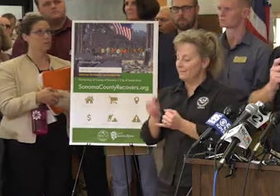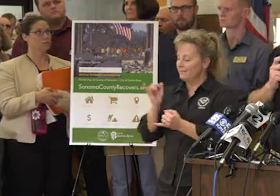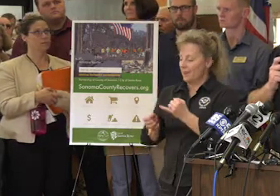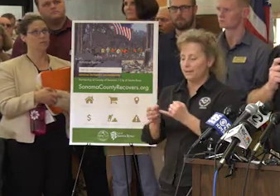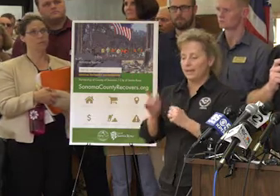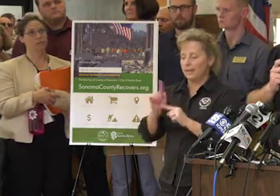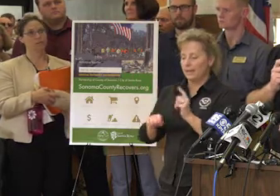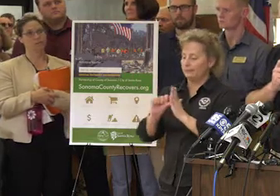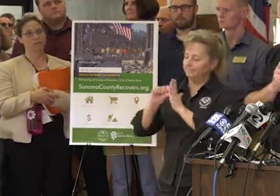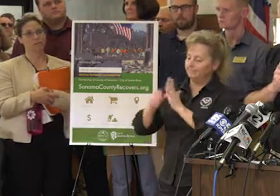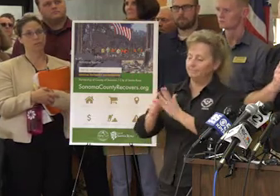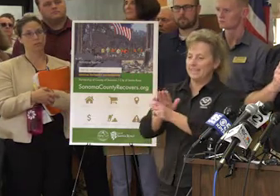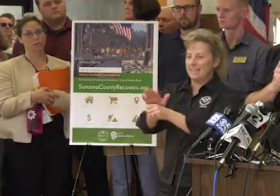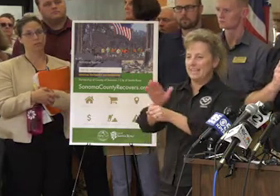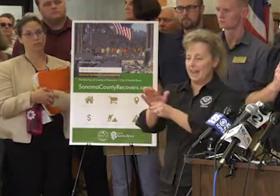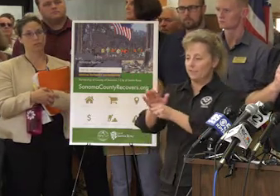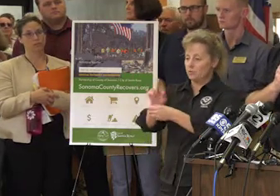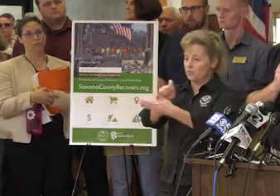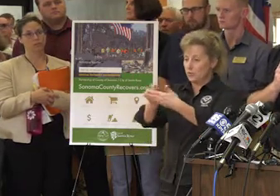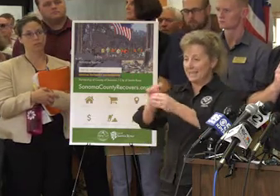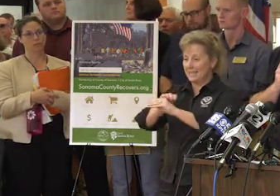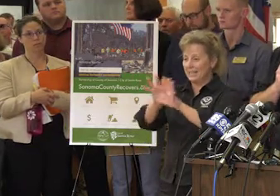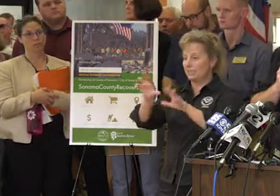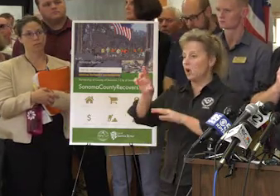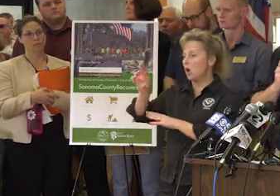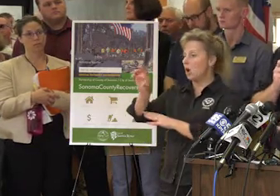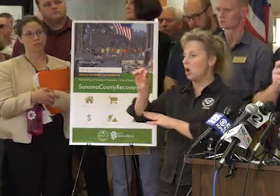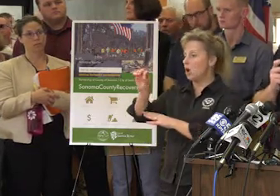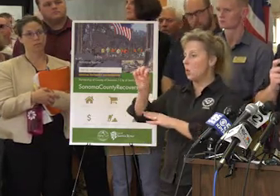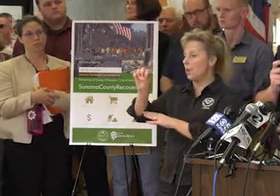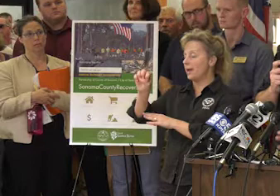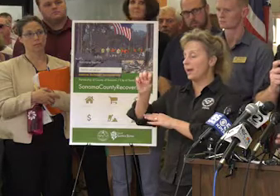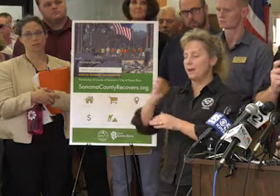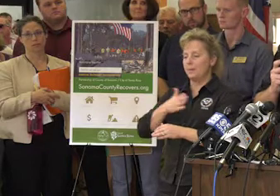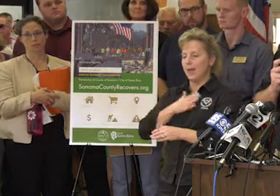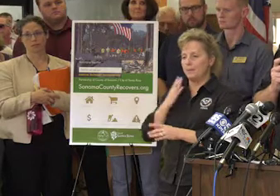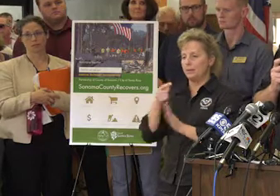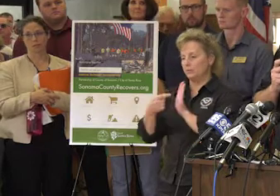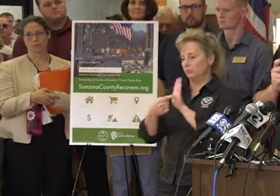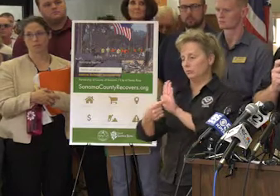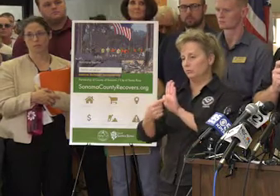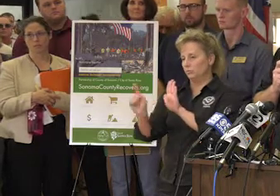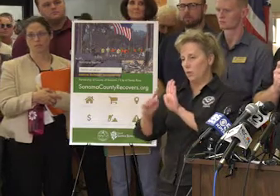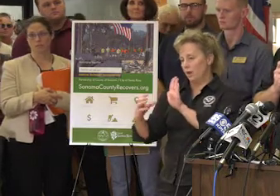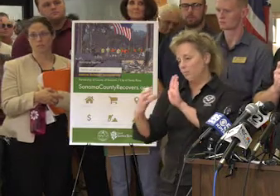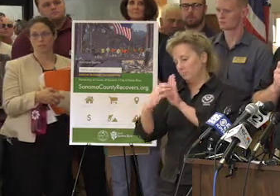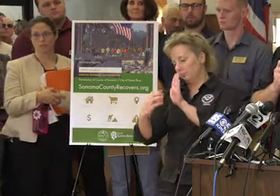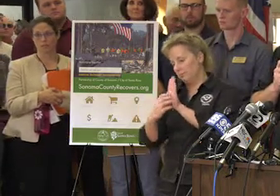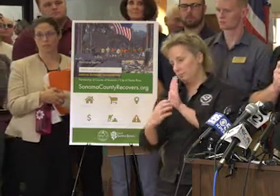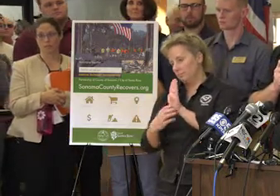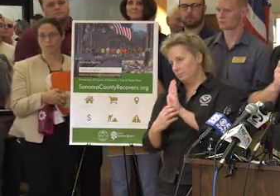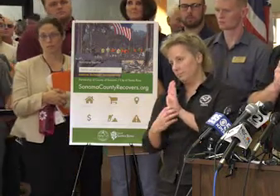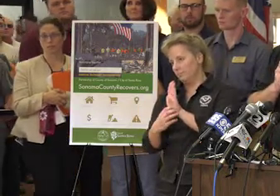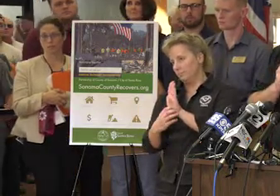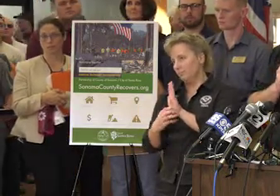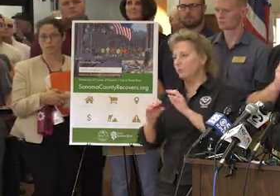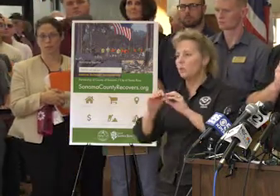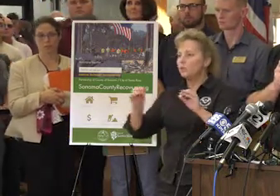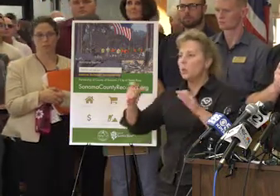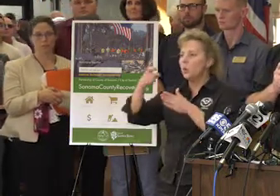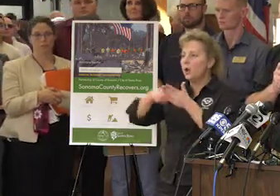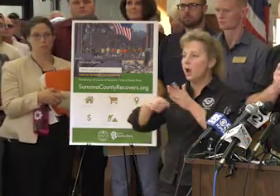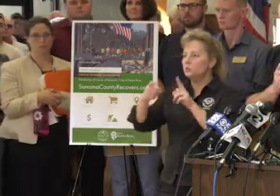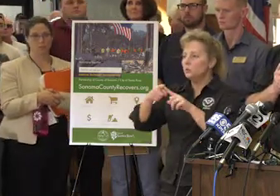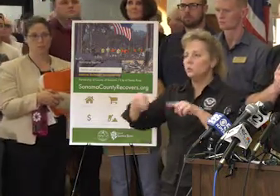stress enough, and it's written clearly in the ROE, and I'm happy to point people to the sections in the ROE. There is no cost